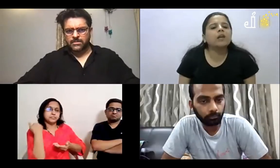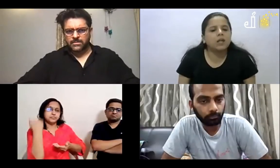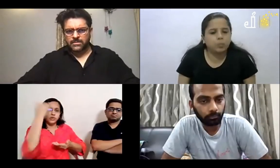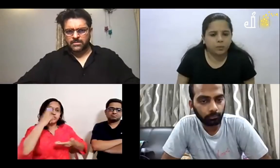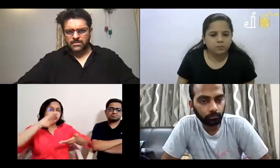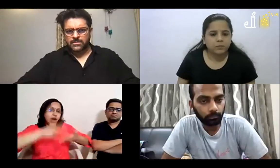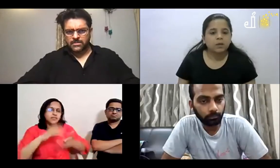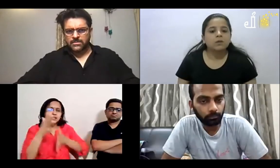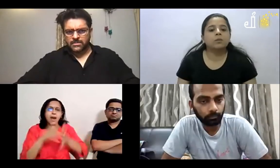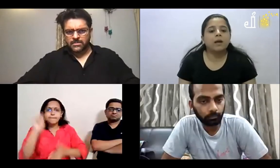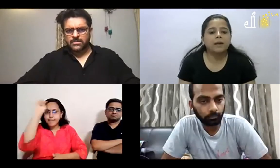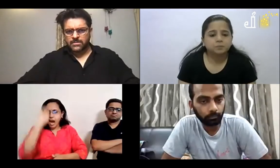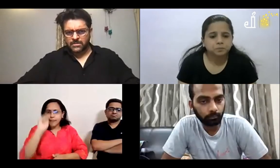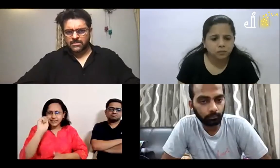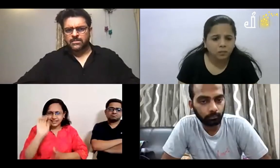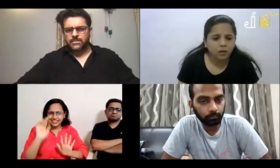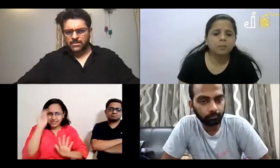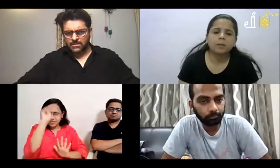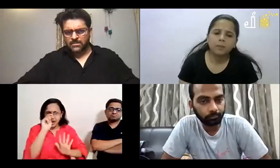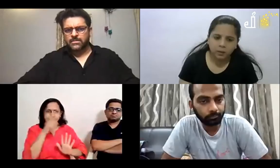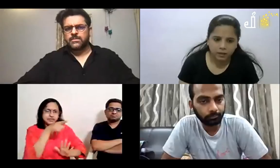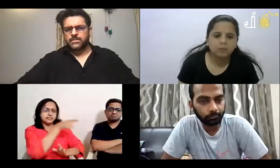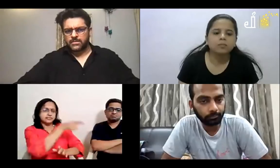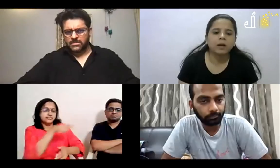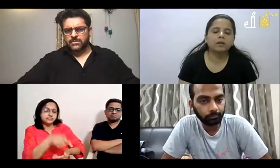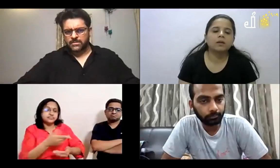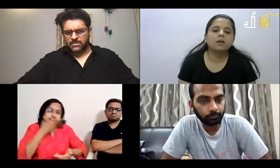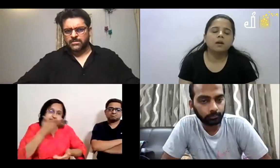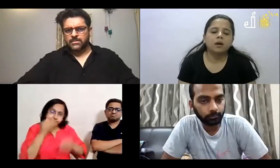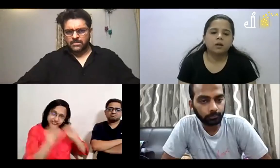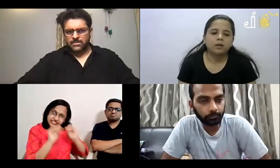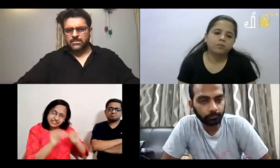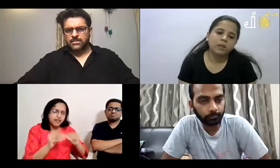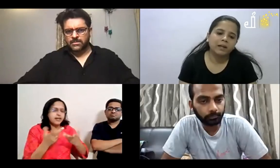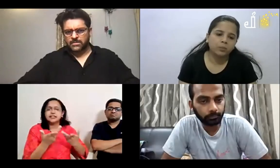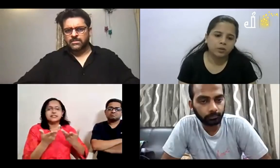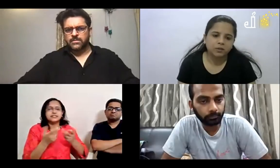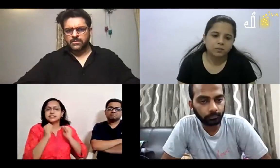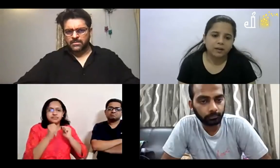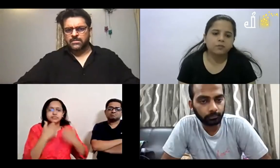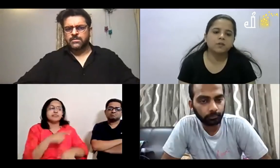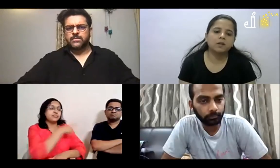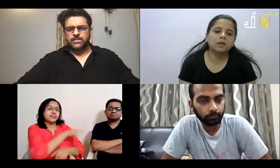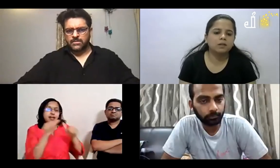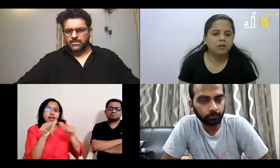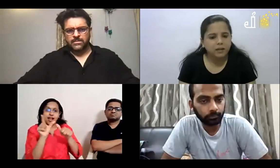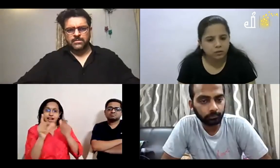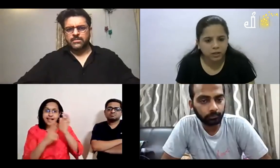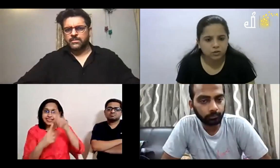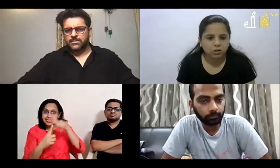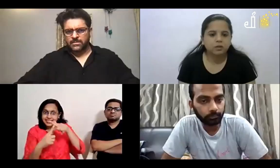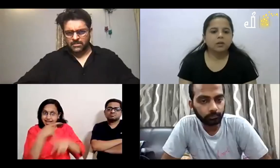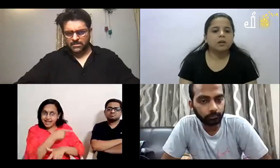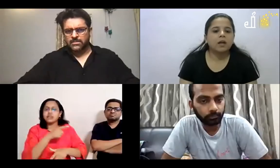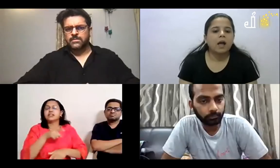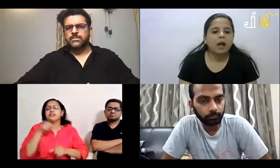equivalent to the hearing people. So my bhabi, my uh, elder brother's wife, she tried to